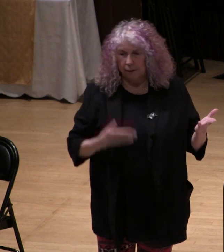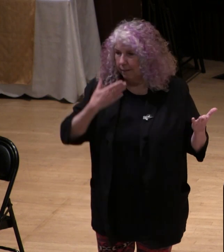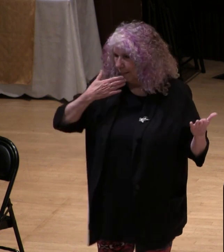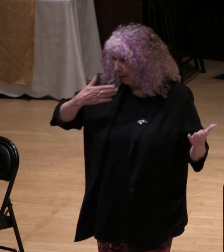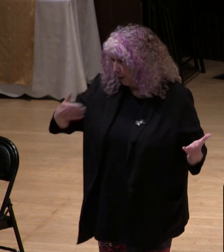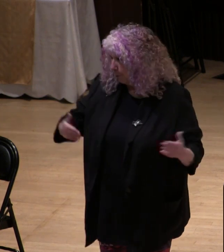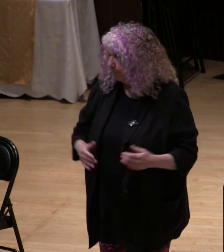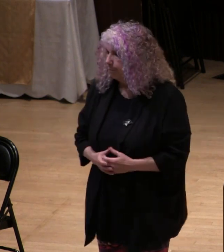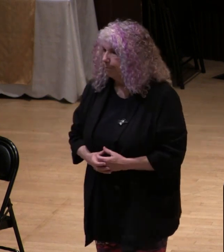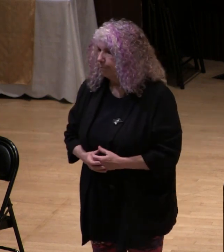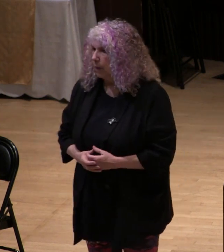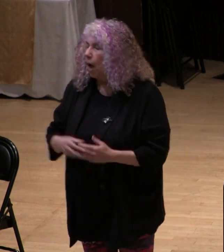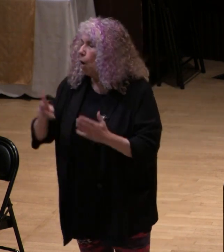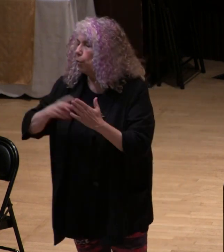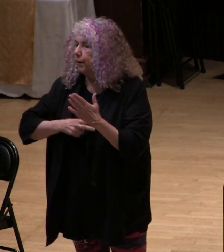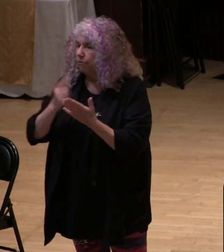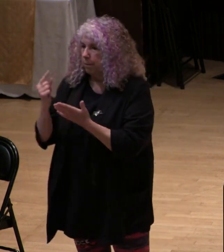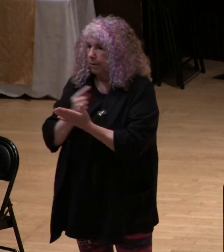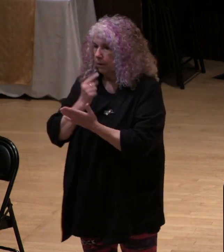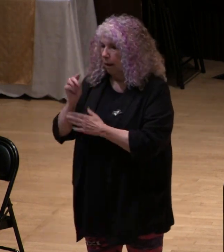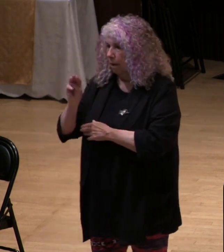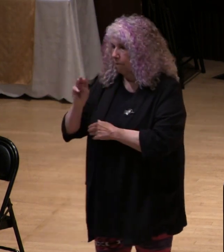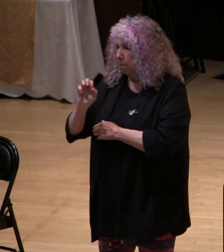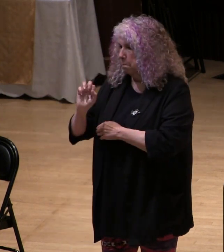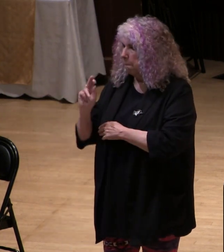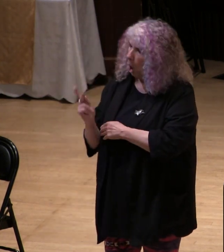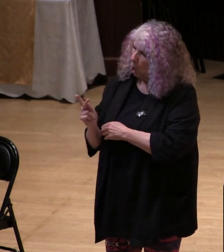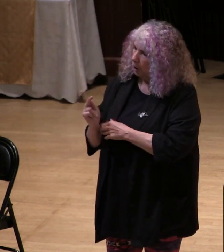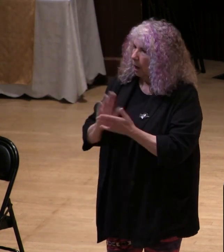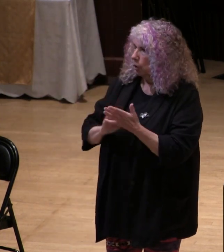Thank you. A reading from the Gospel of Mark.